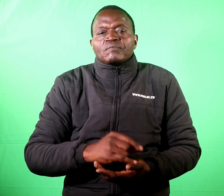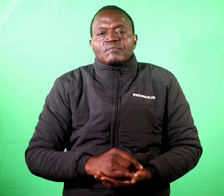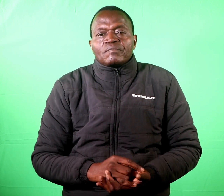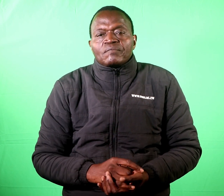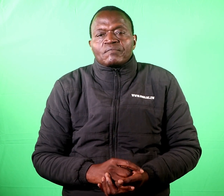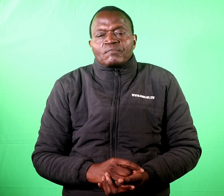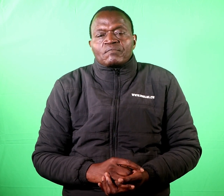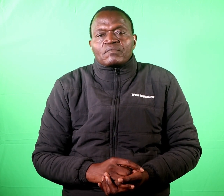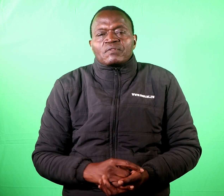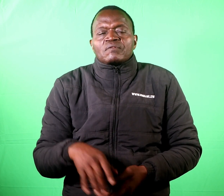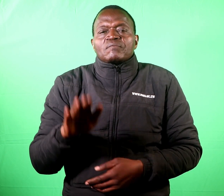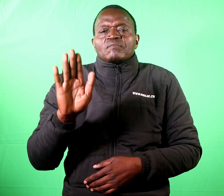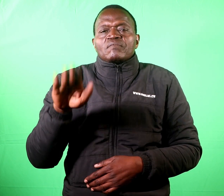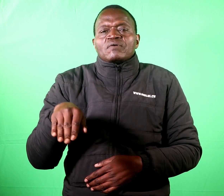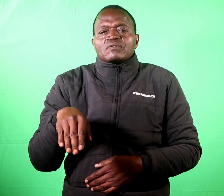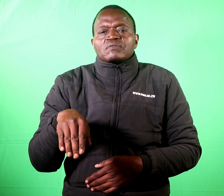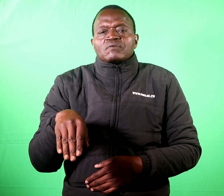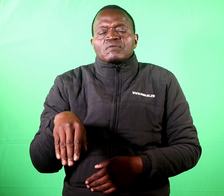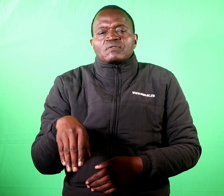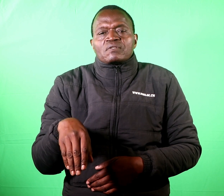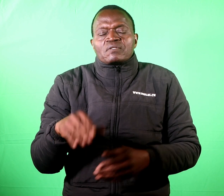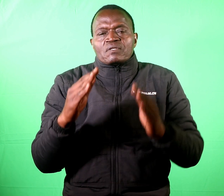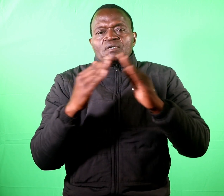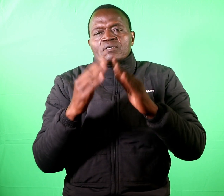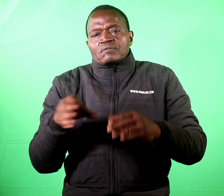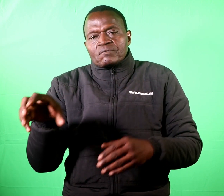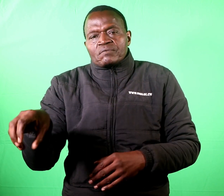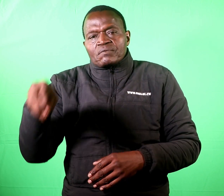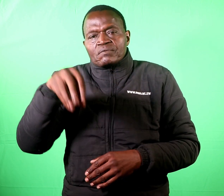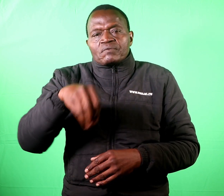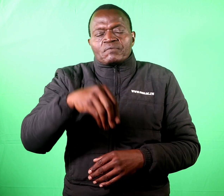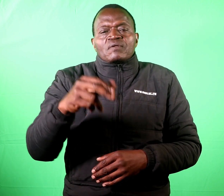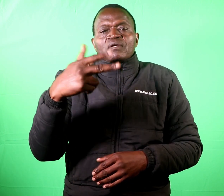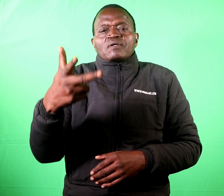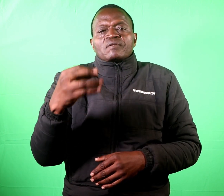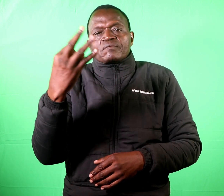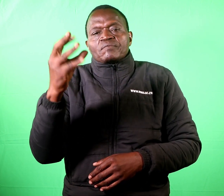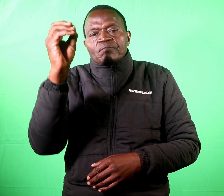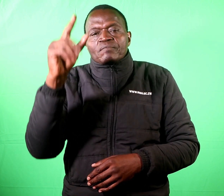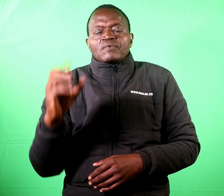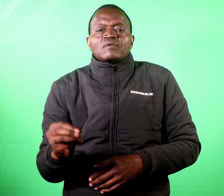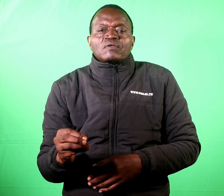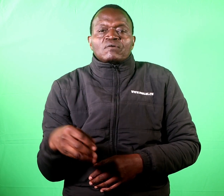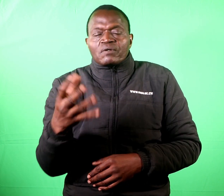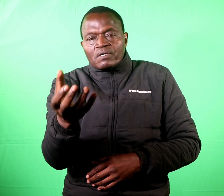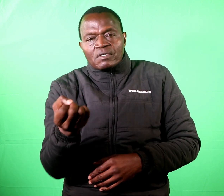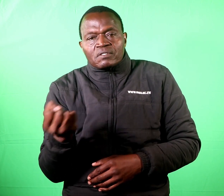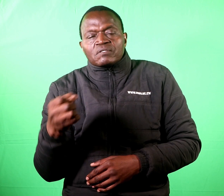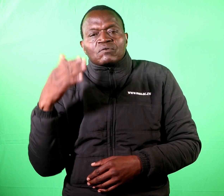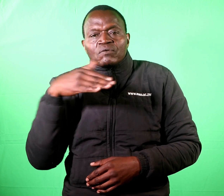The majority of sampled households, 83%, were accessing water within a